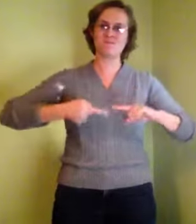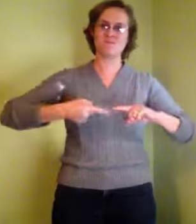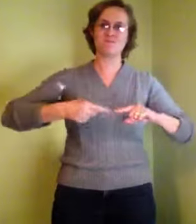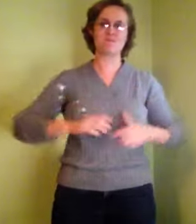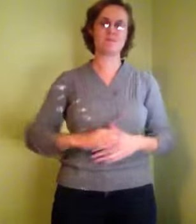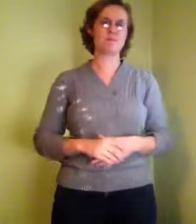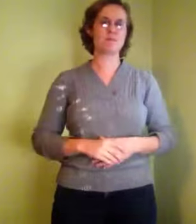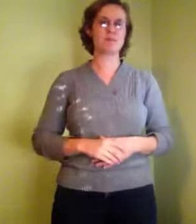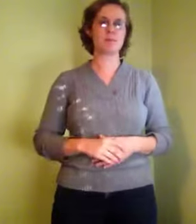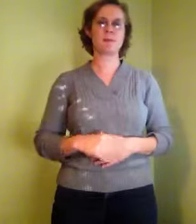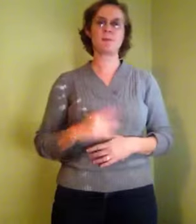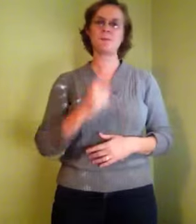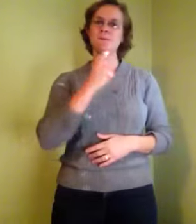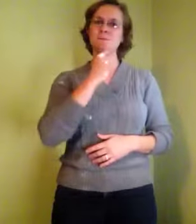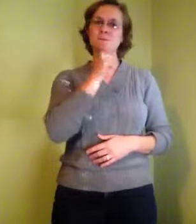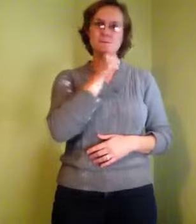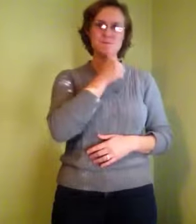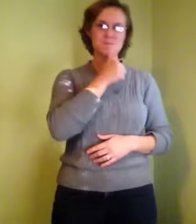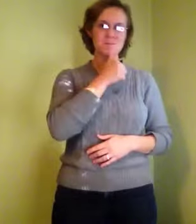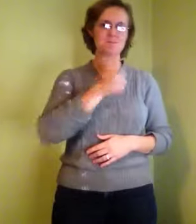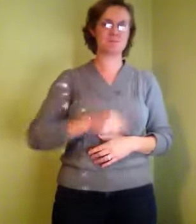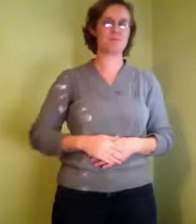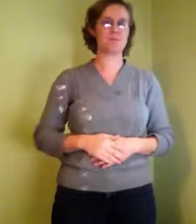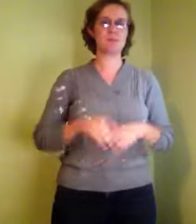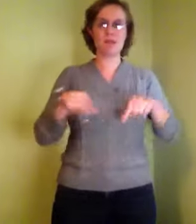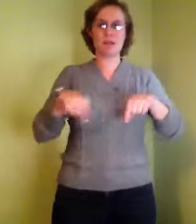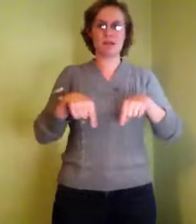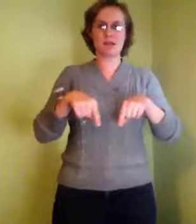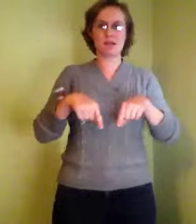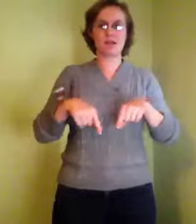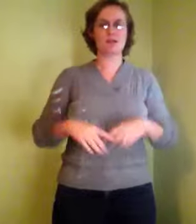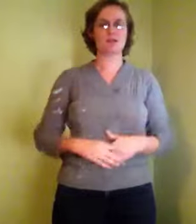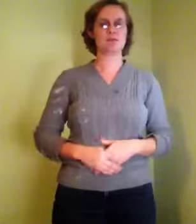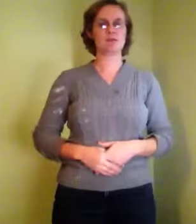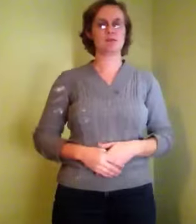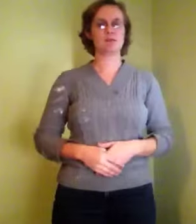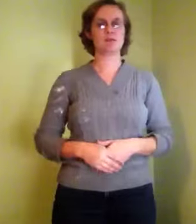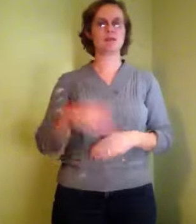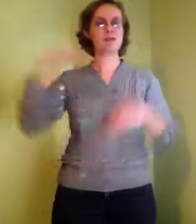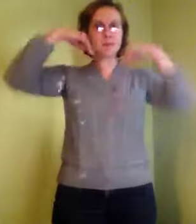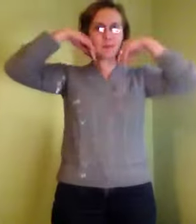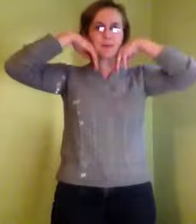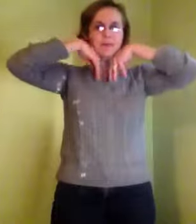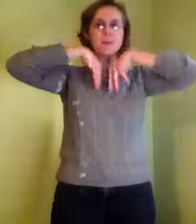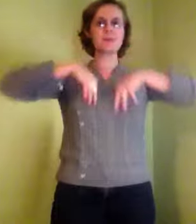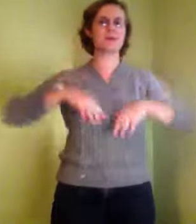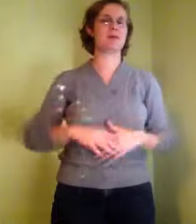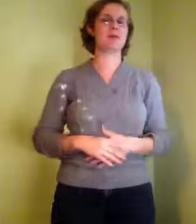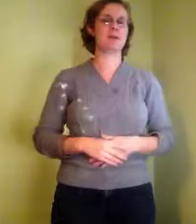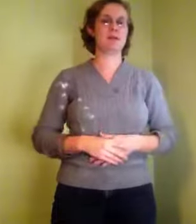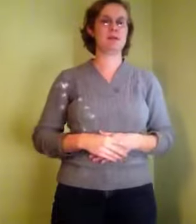Sore, Nervous, Sweat, Upset,